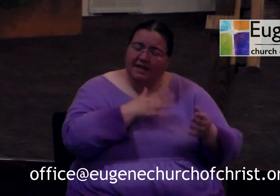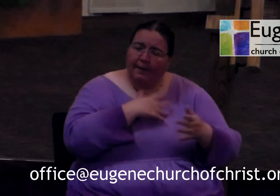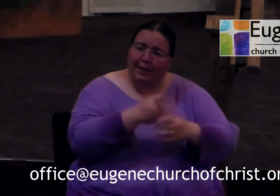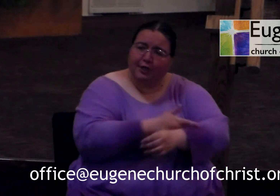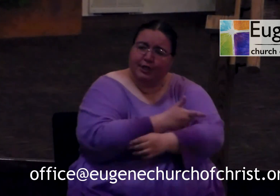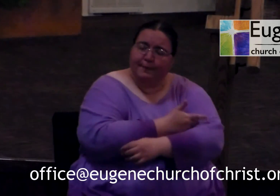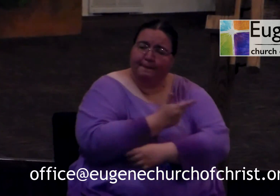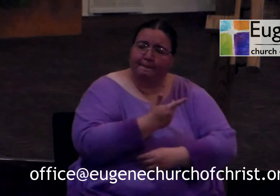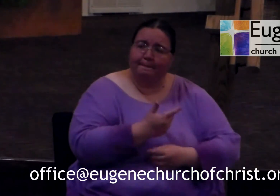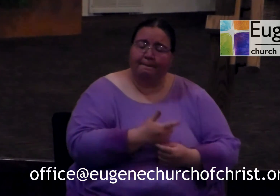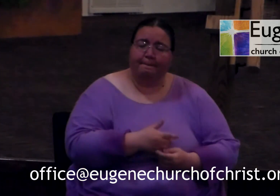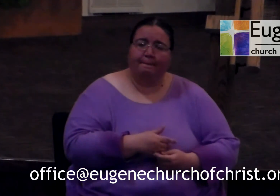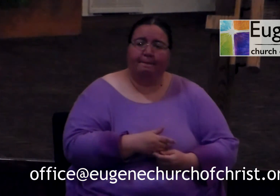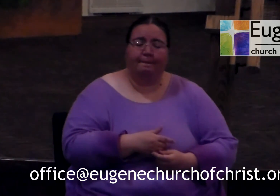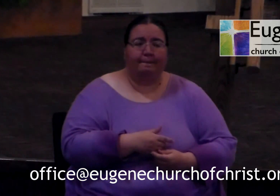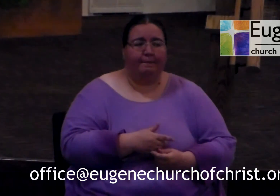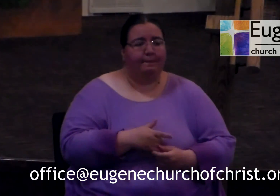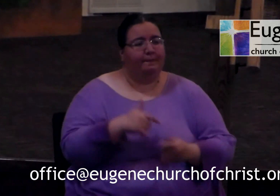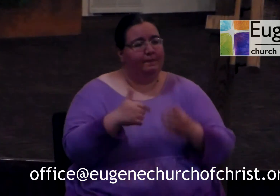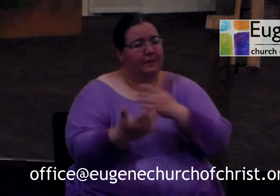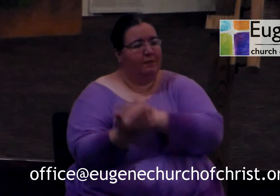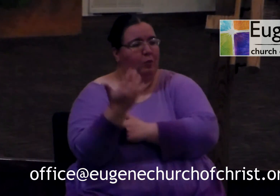This morning, we are a people with hope.